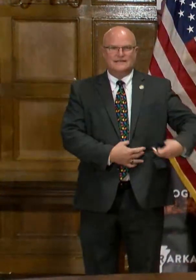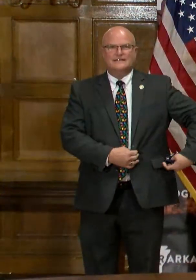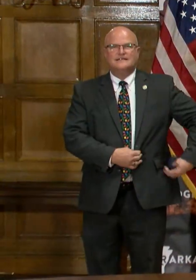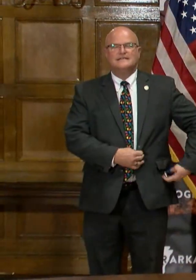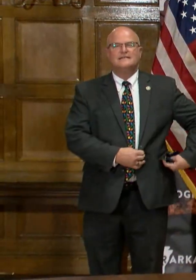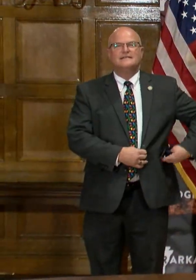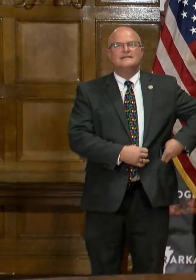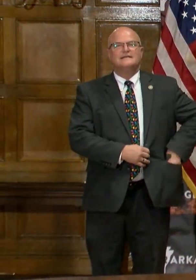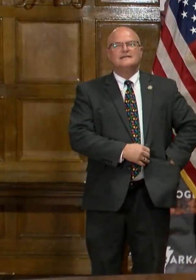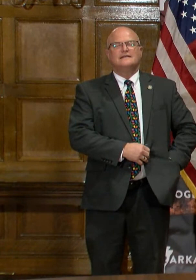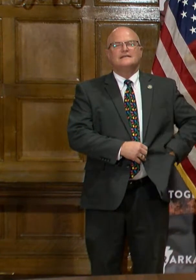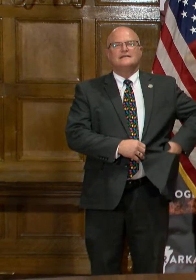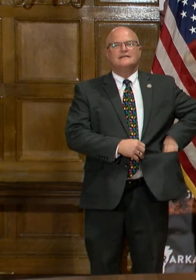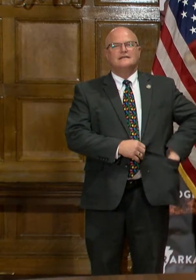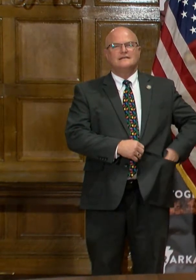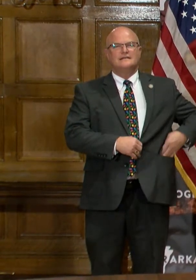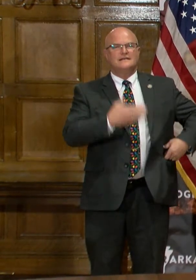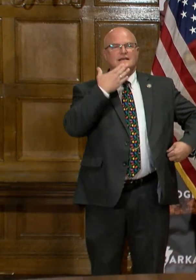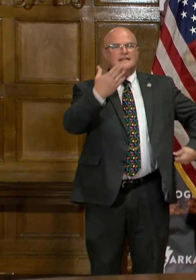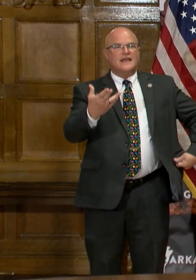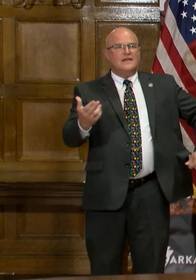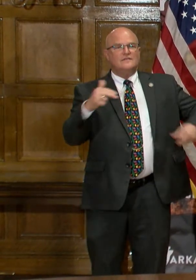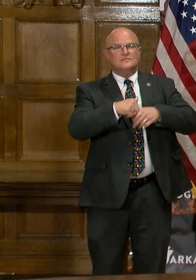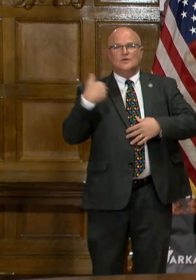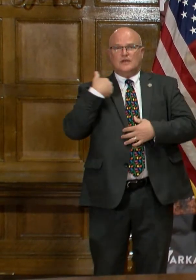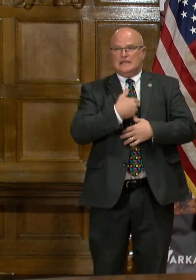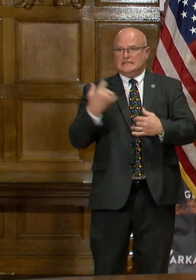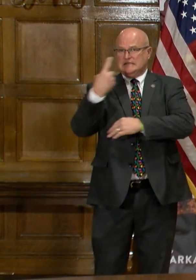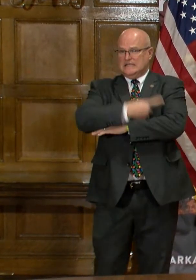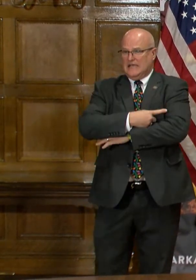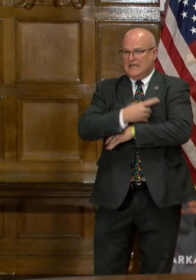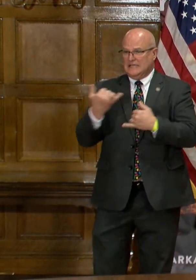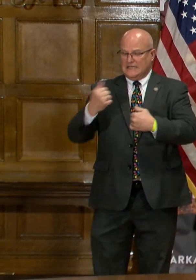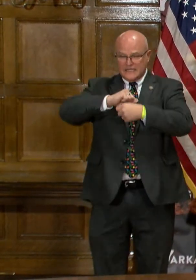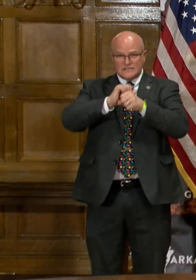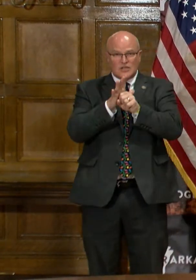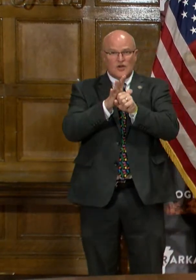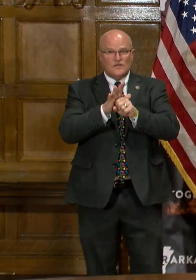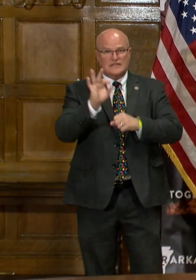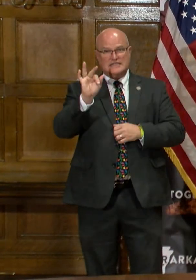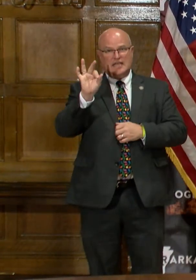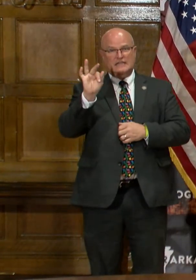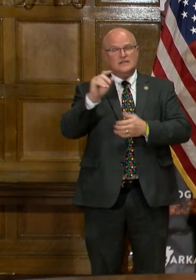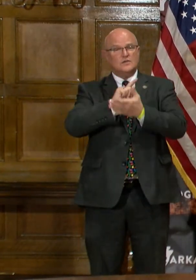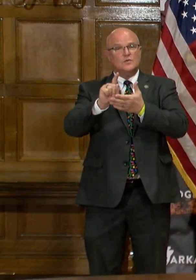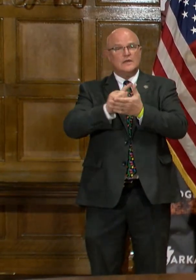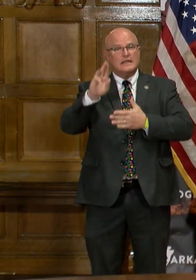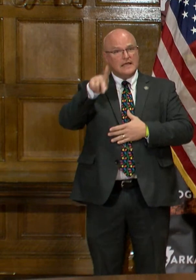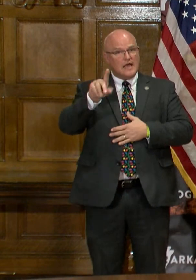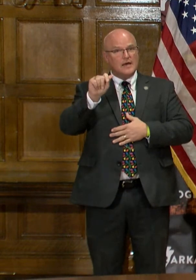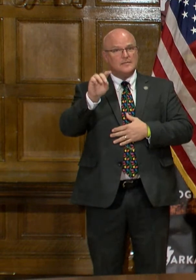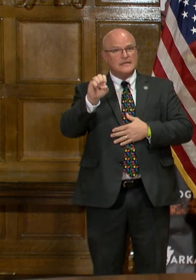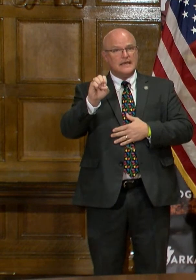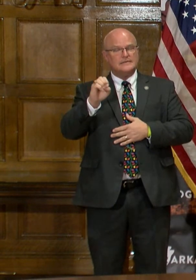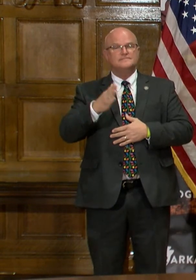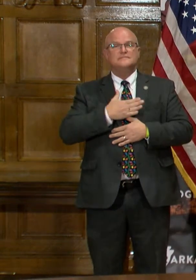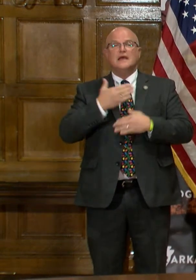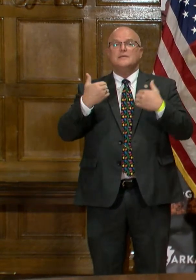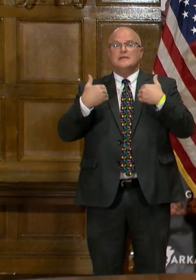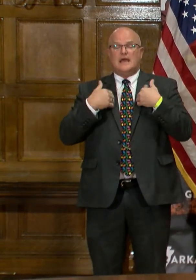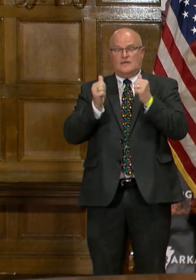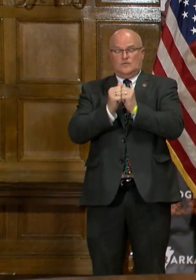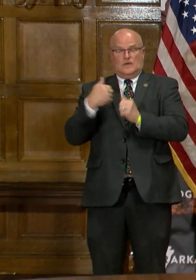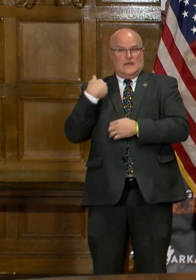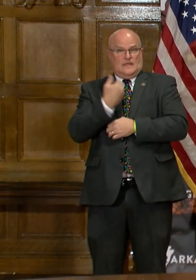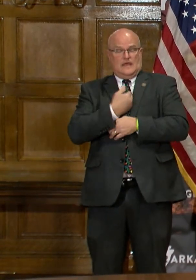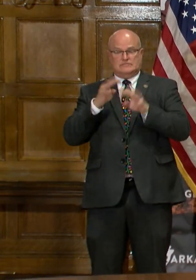Thank you for joining me for today's COVID-19 weekly update. I'm pleased to be joined by Dr.